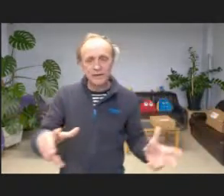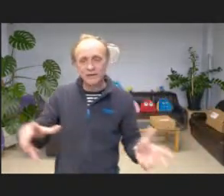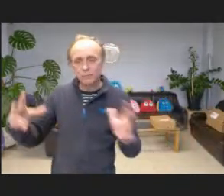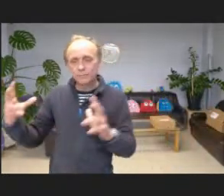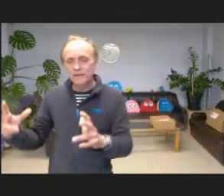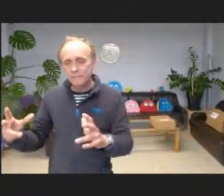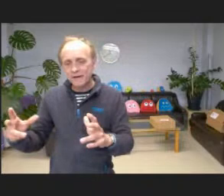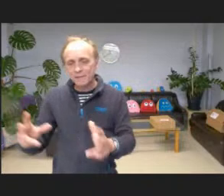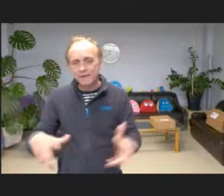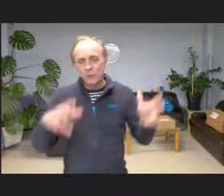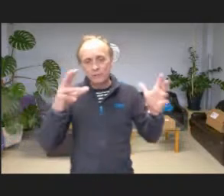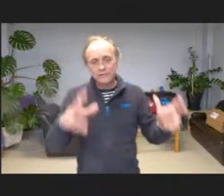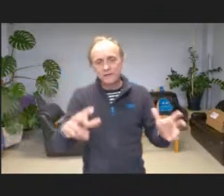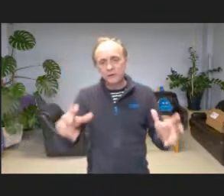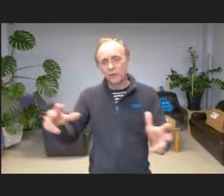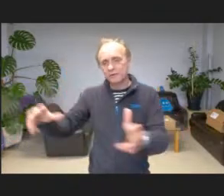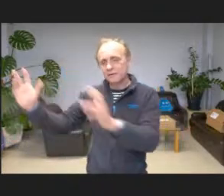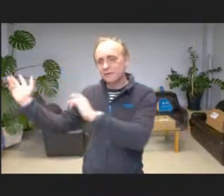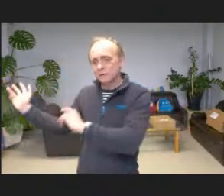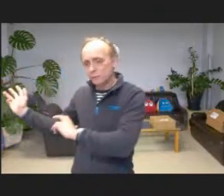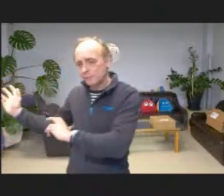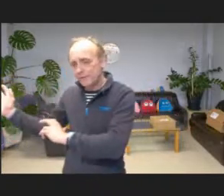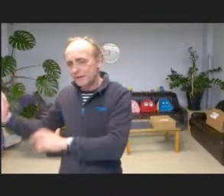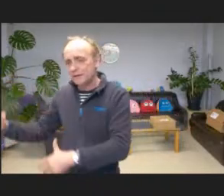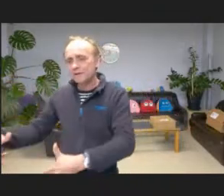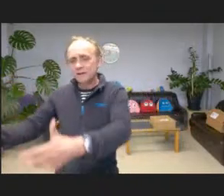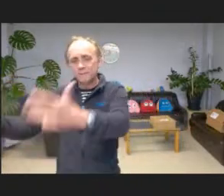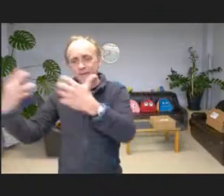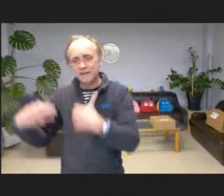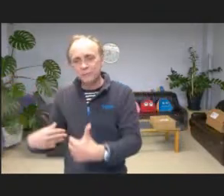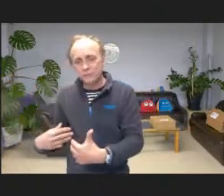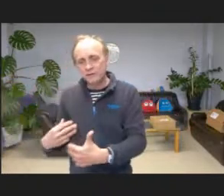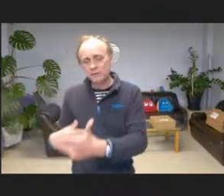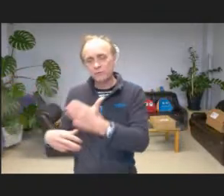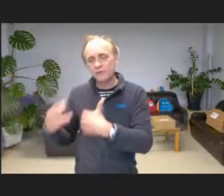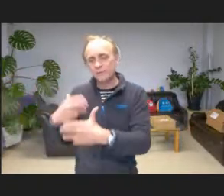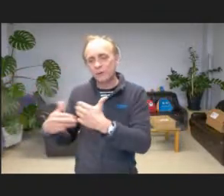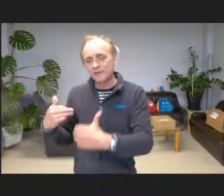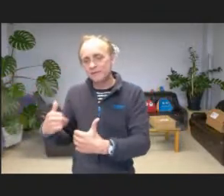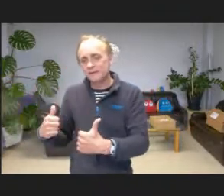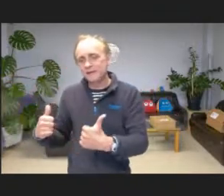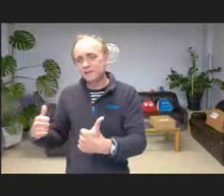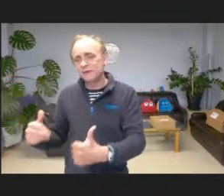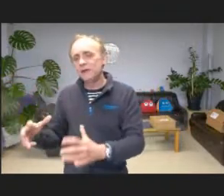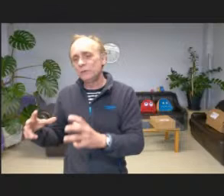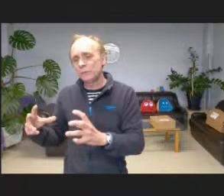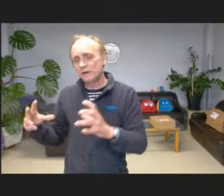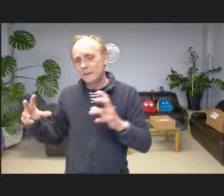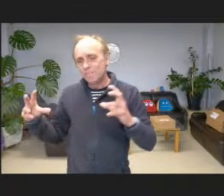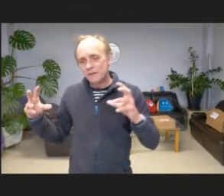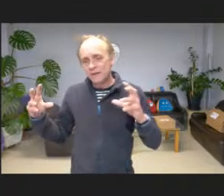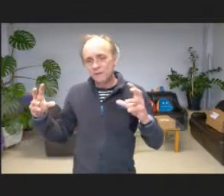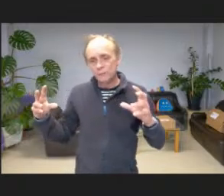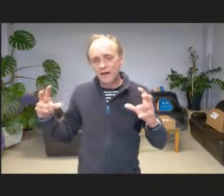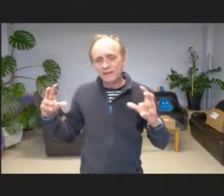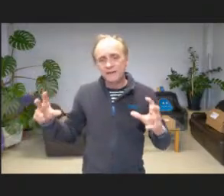recognition in the client with MediaPipe. We're sending all the data to the backend. In the backend, we are transforming the data into